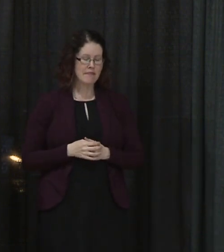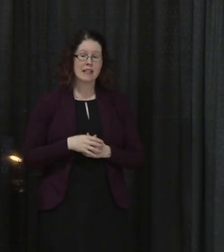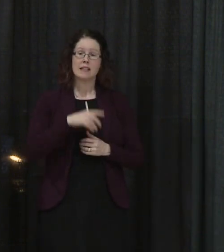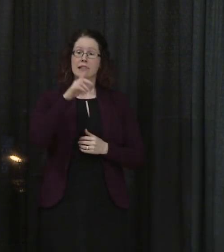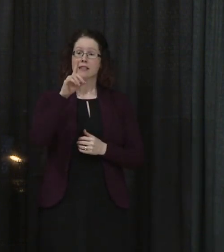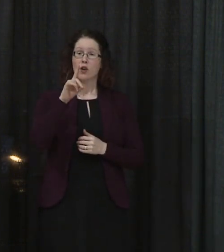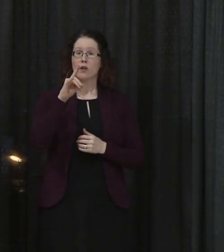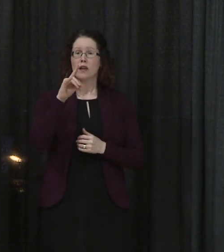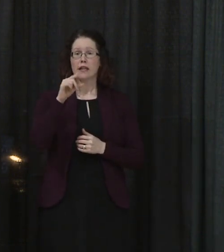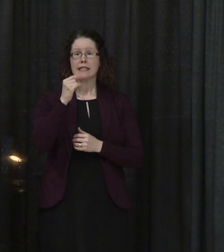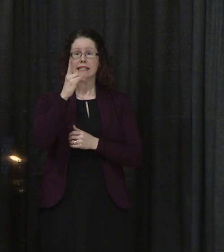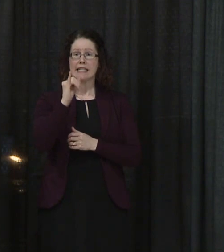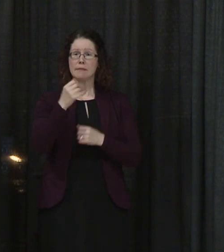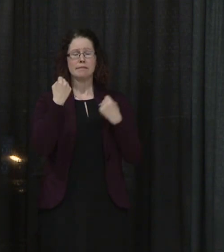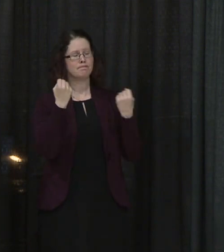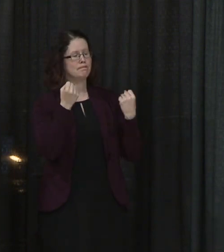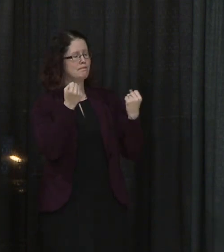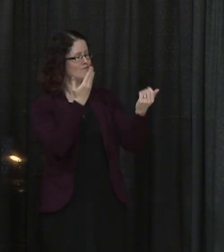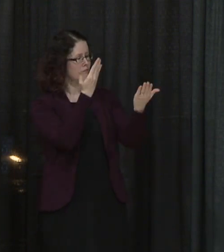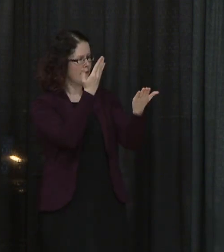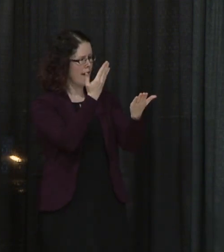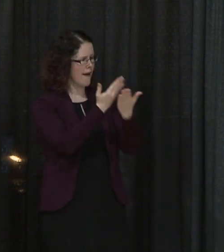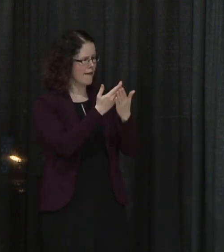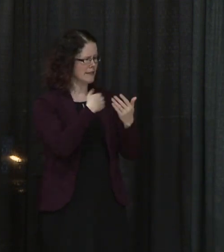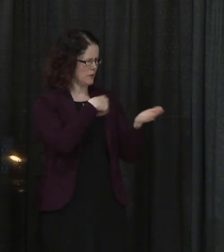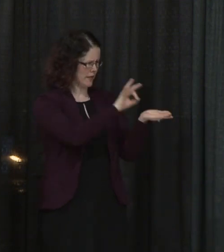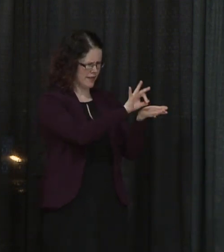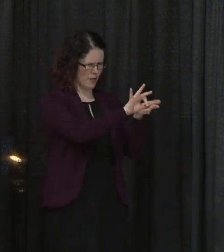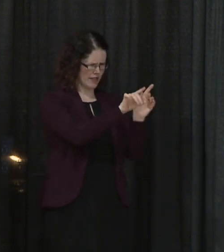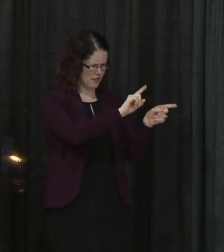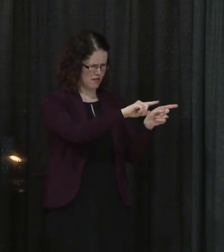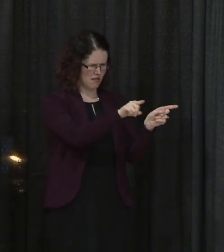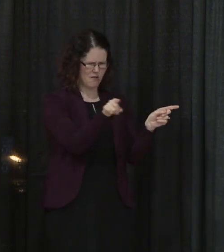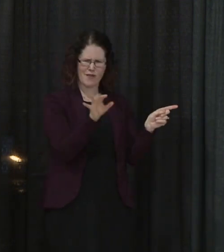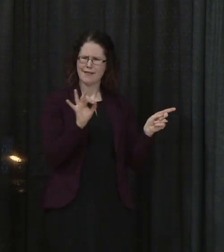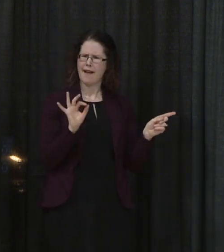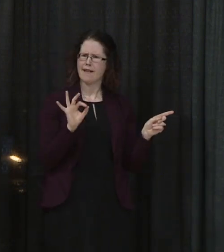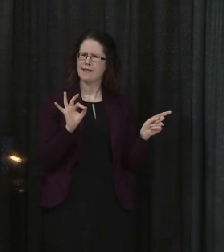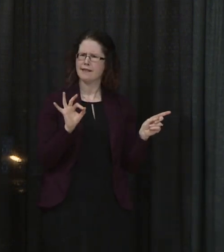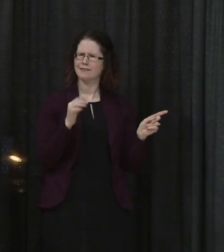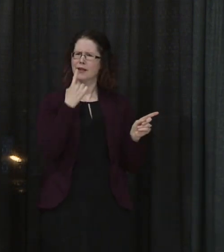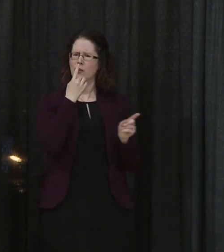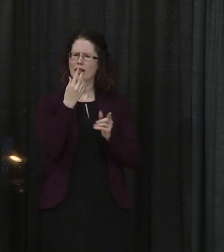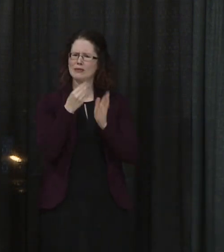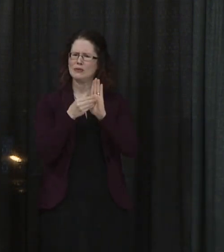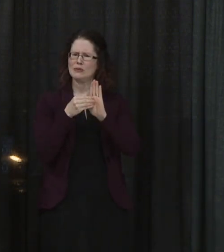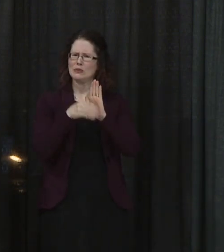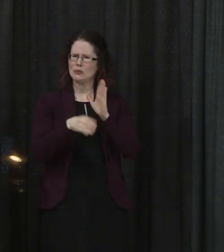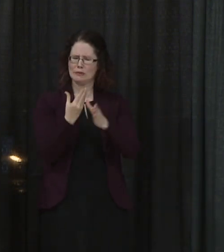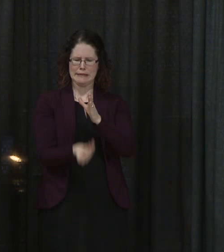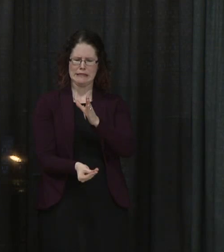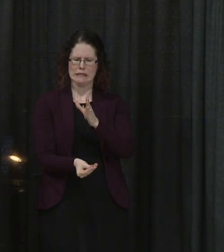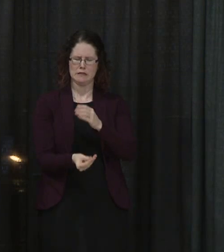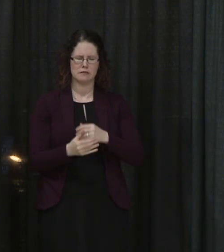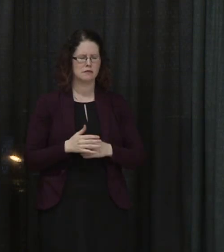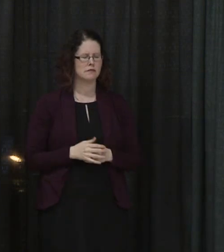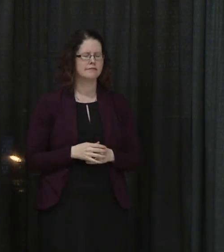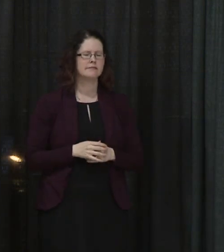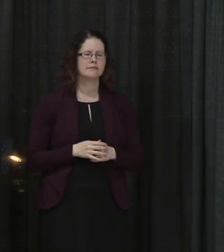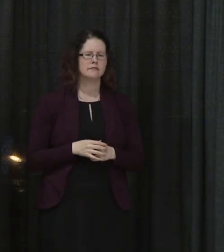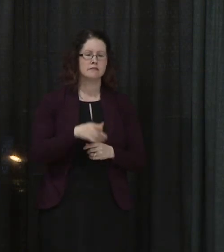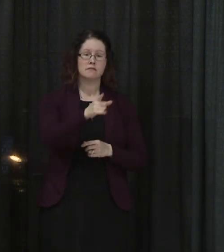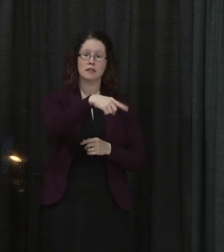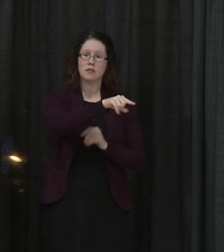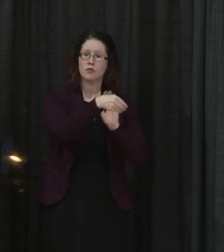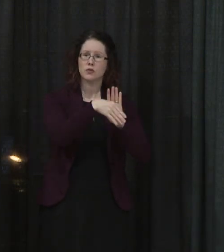only 9 students in the class. And I was informed that one of the students, Sarah, was expecting a child, and that morning